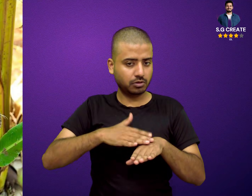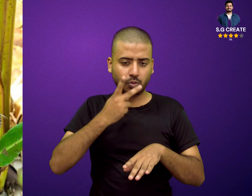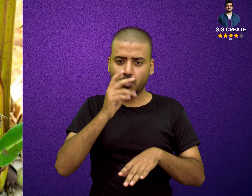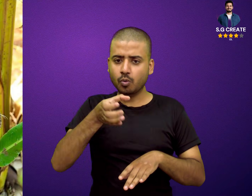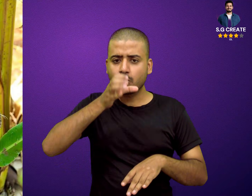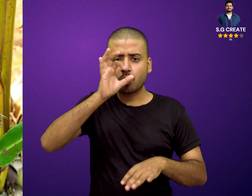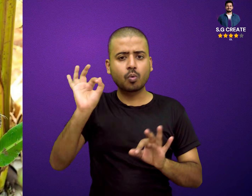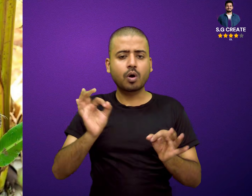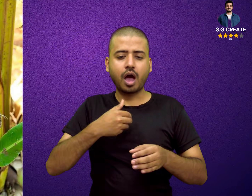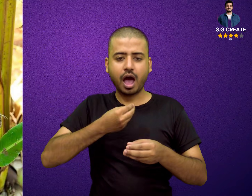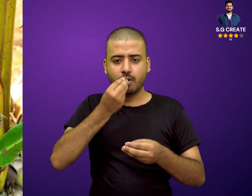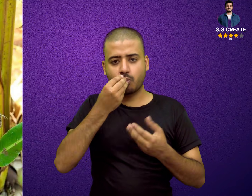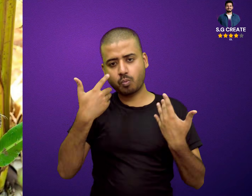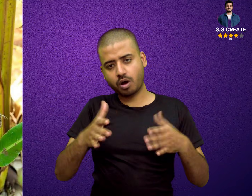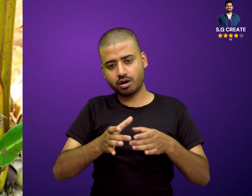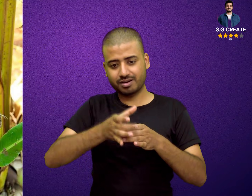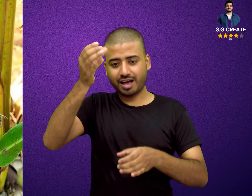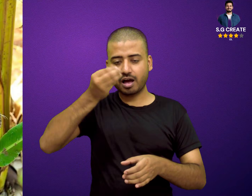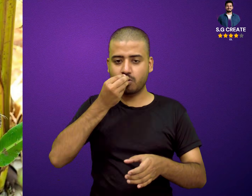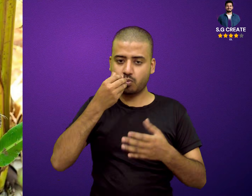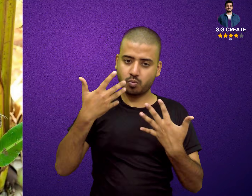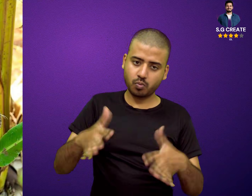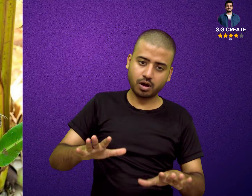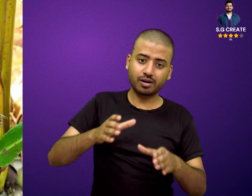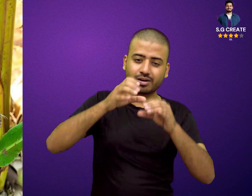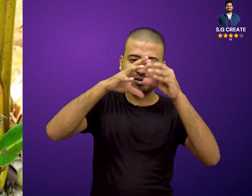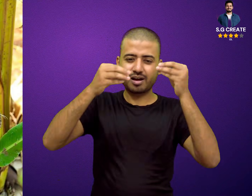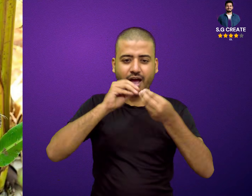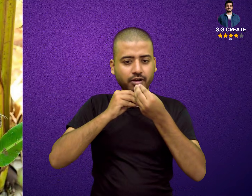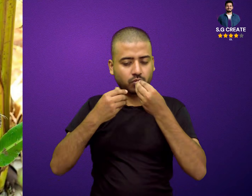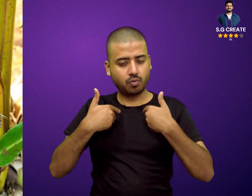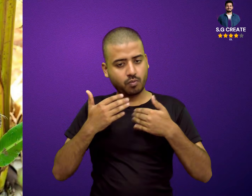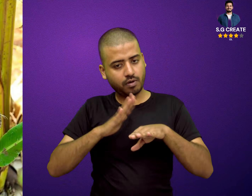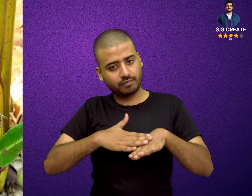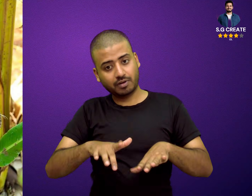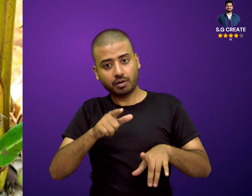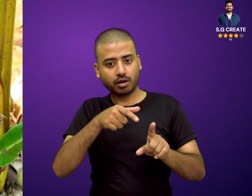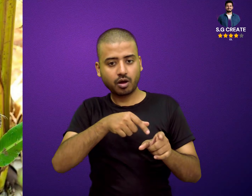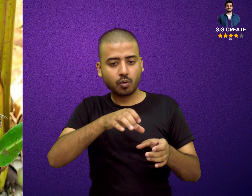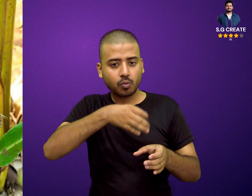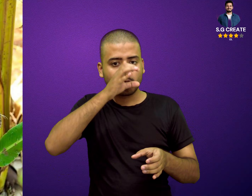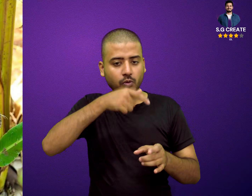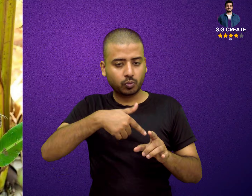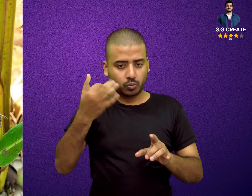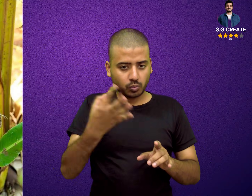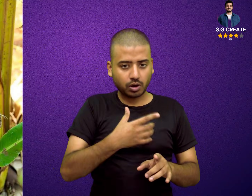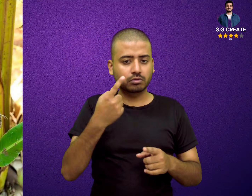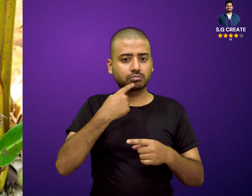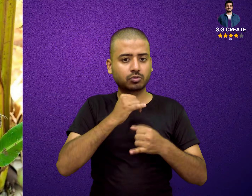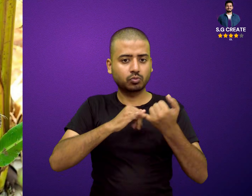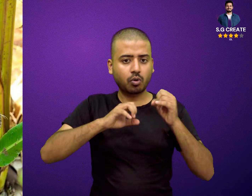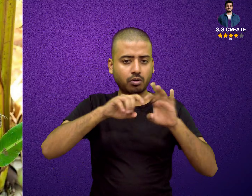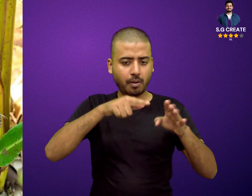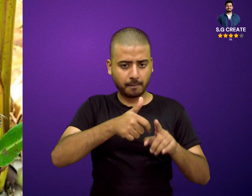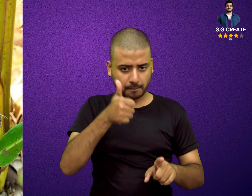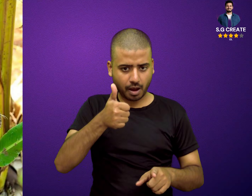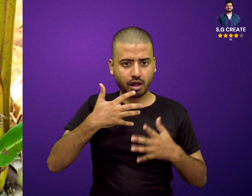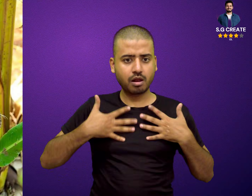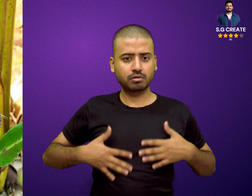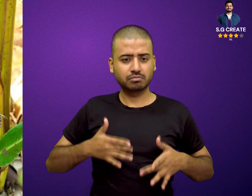instead. How to prepare it safely at home. To safely enjoy the wellness properties detailed by sites like wellnesswithsandia.com or medical